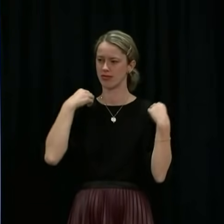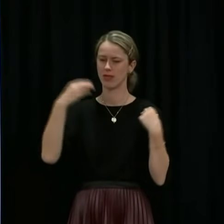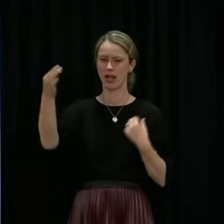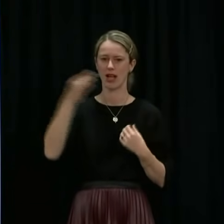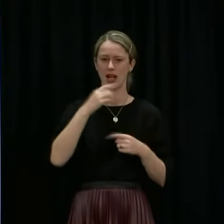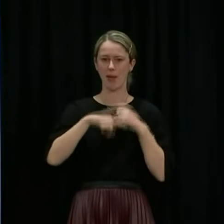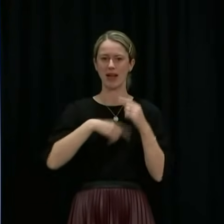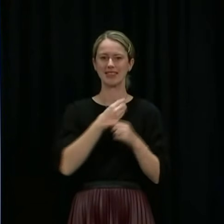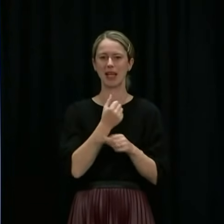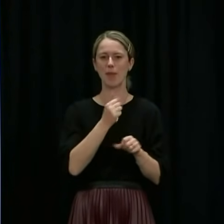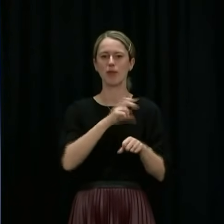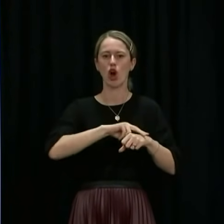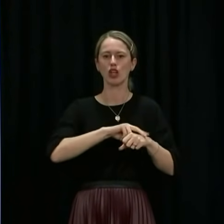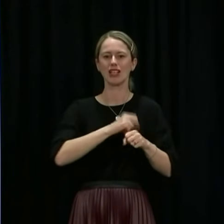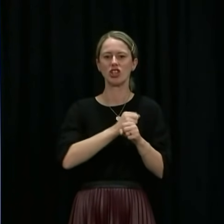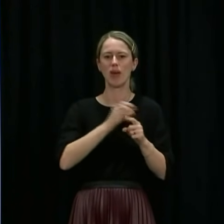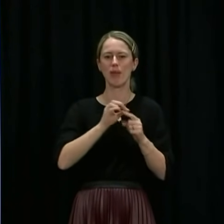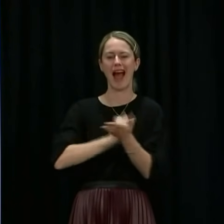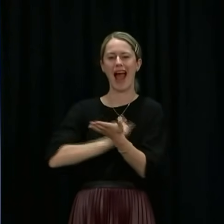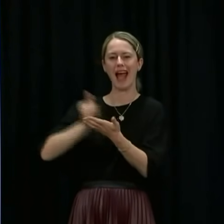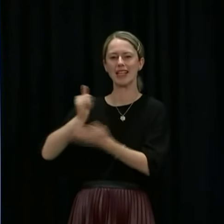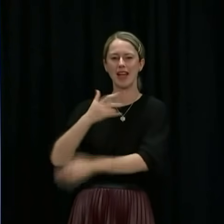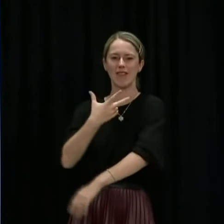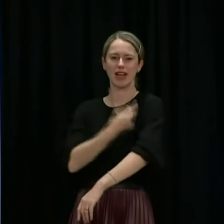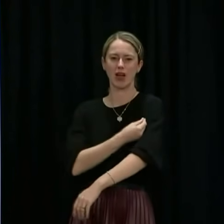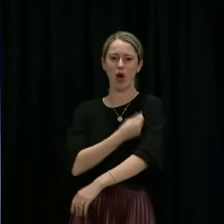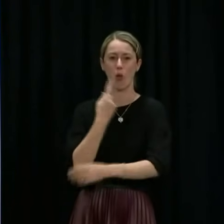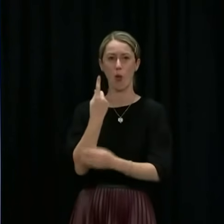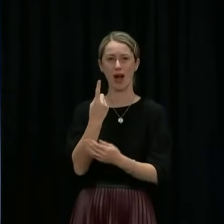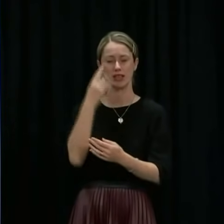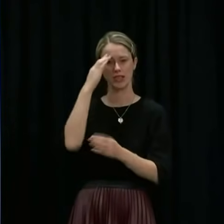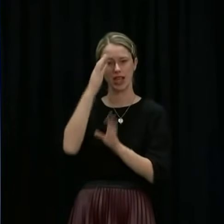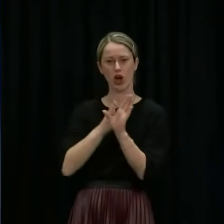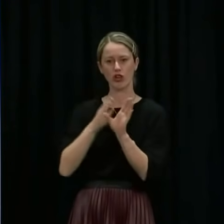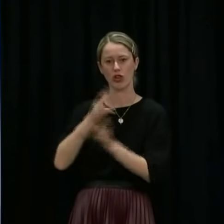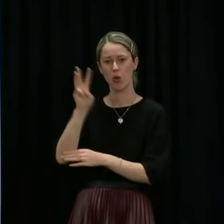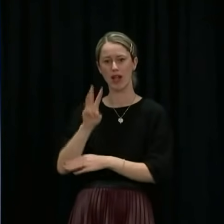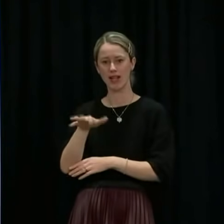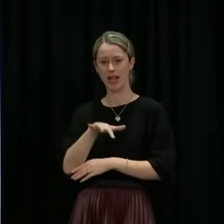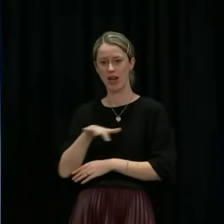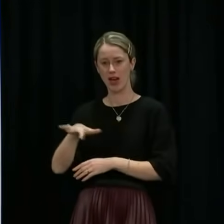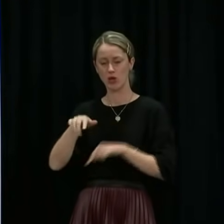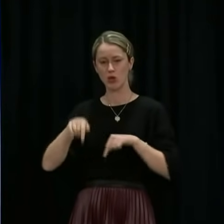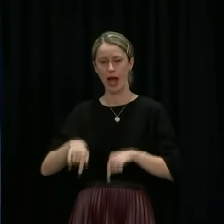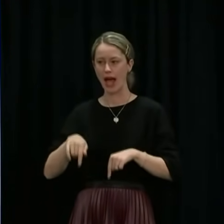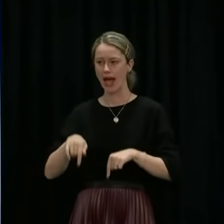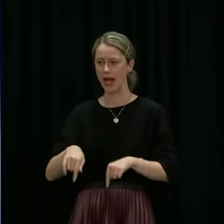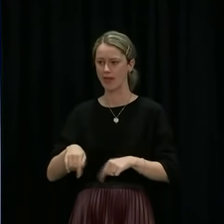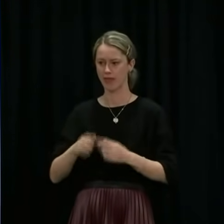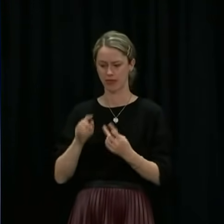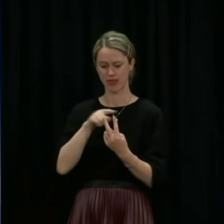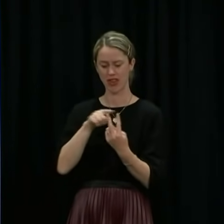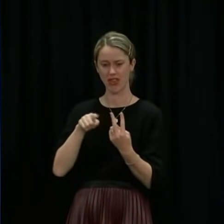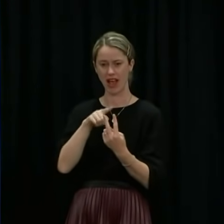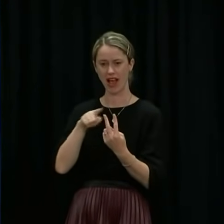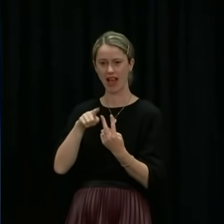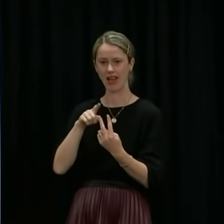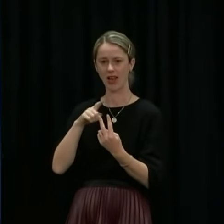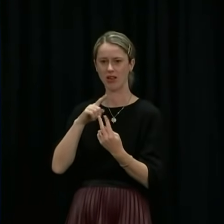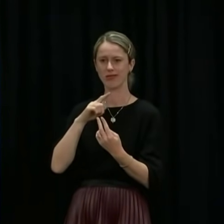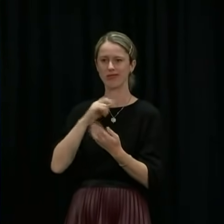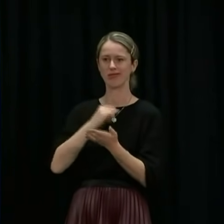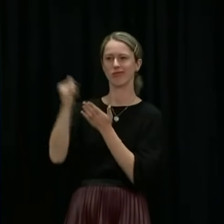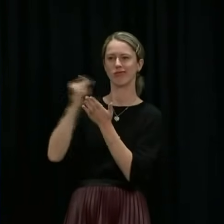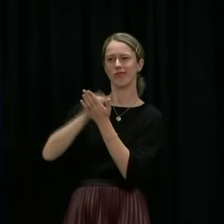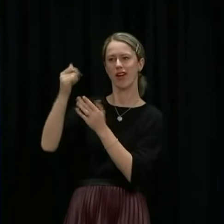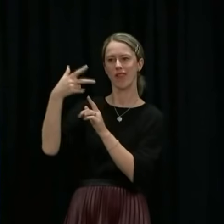anti-vax GPs, anti-vax doctors and one psychiatrist in the Wellington area today? I mean, how much are they compromising the effort given